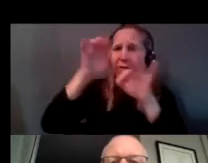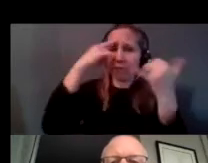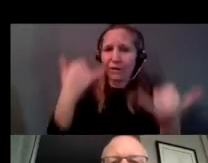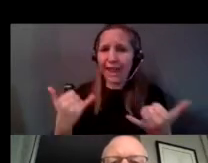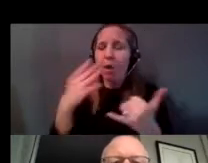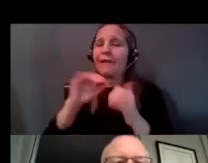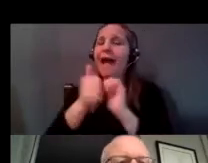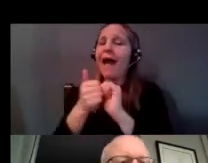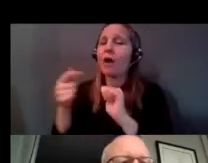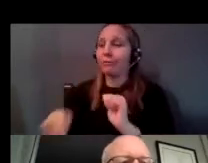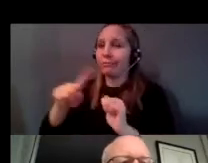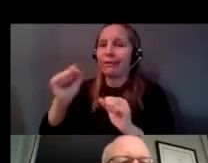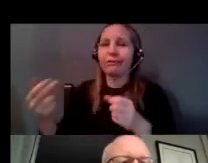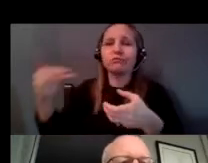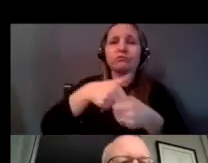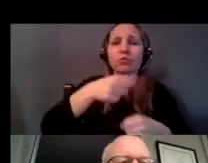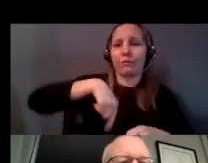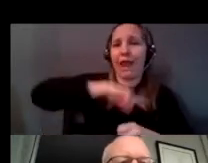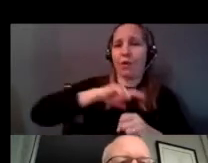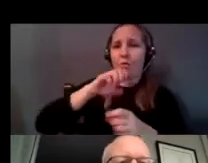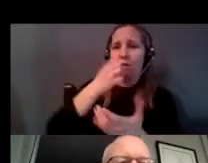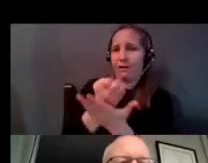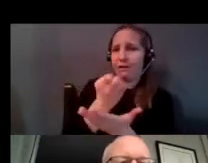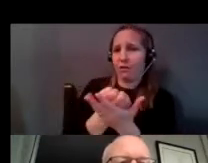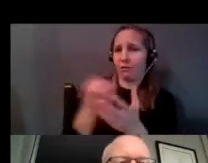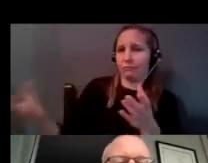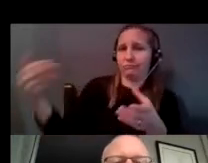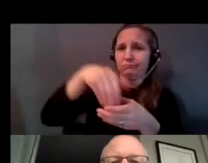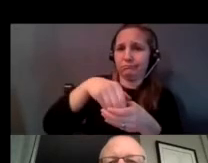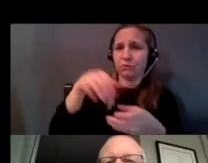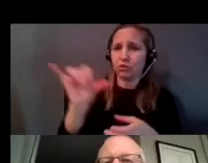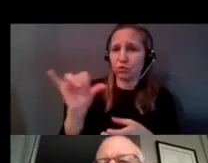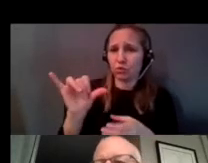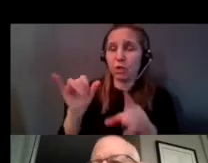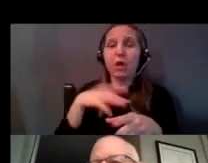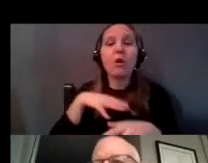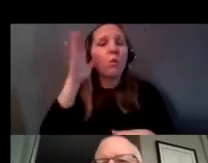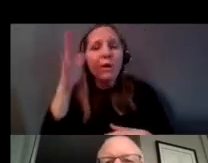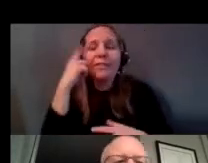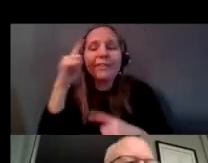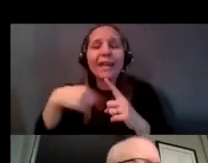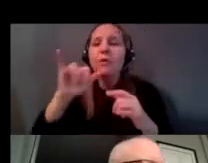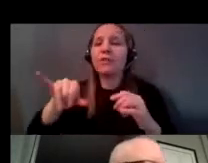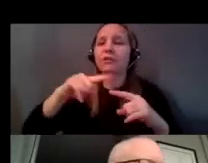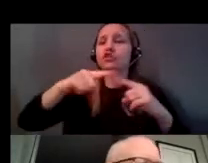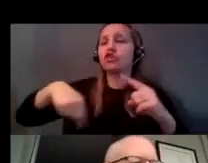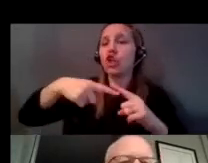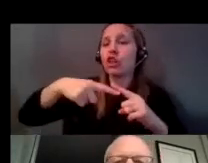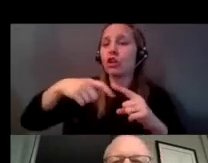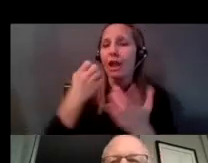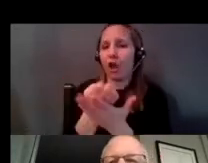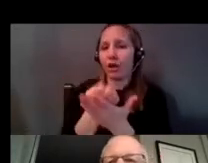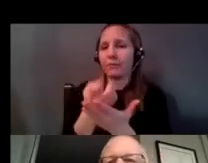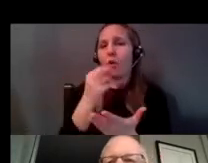an important piece to keep our mind on. We'll explore things like the circular economy, or some cases what people call